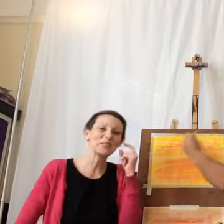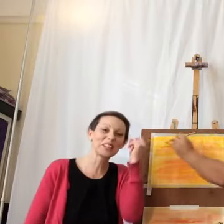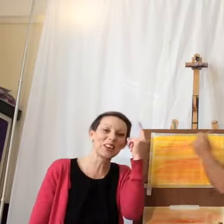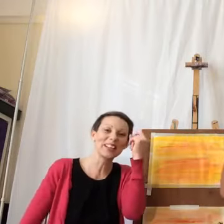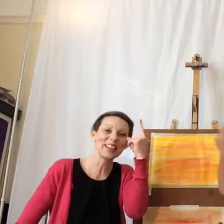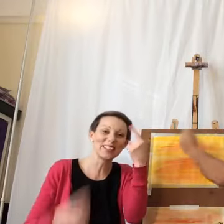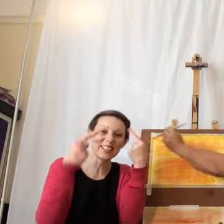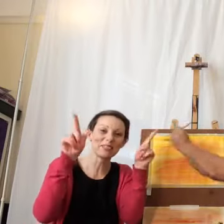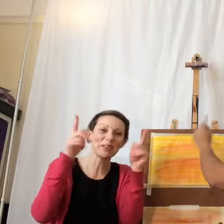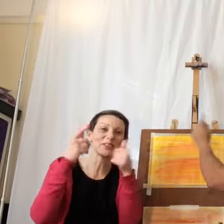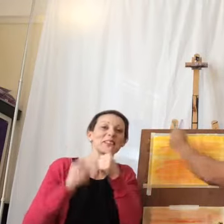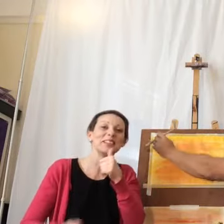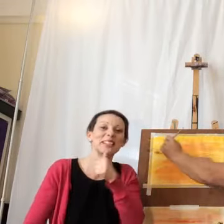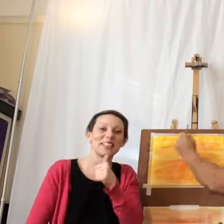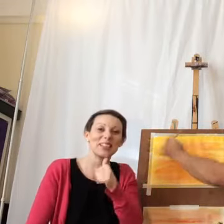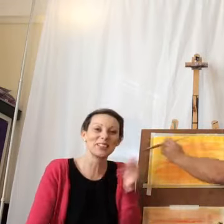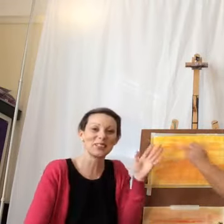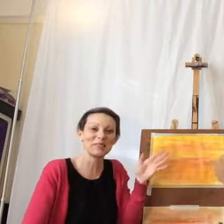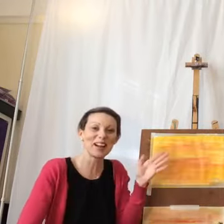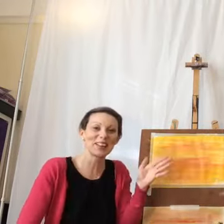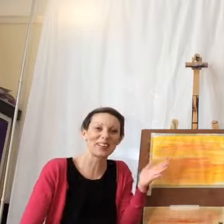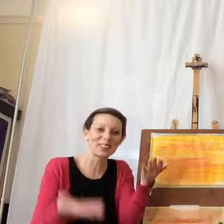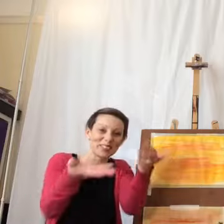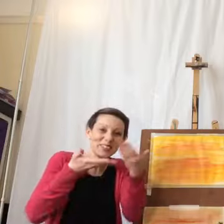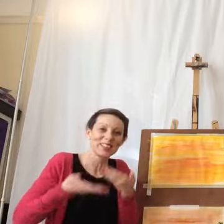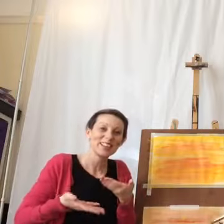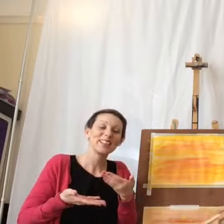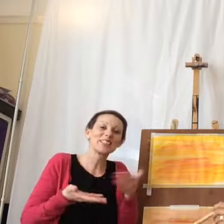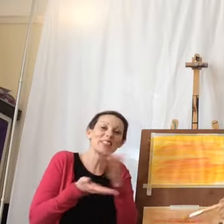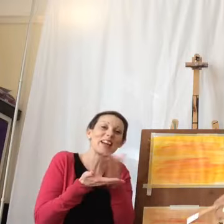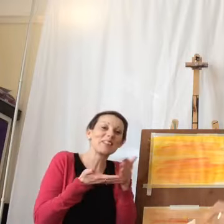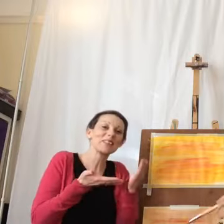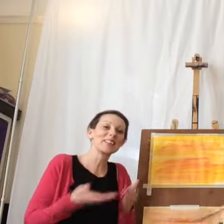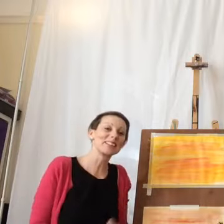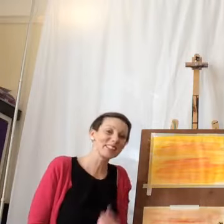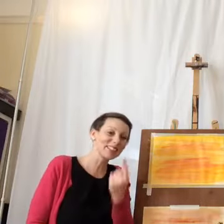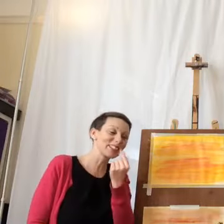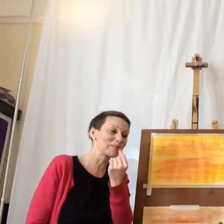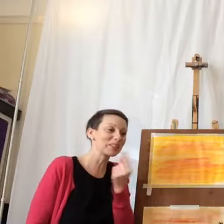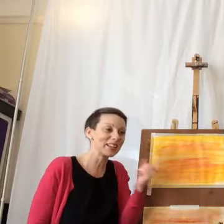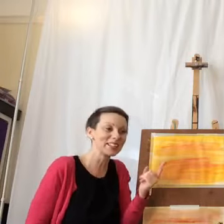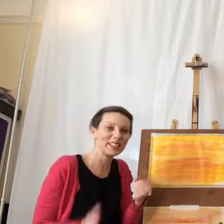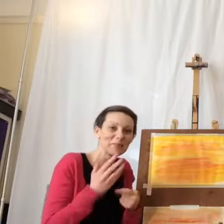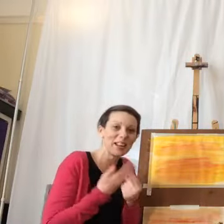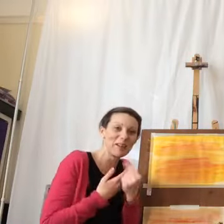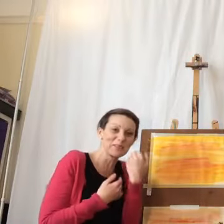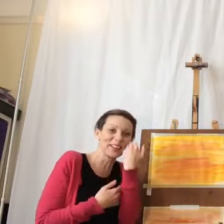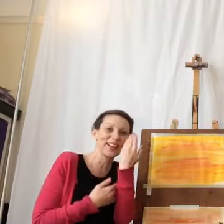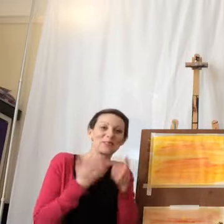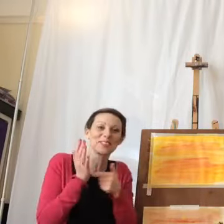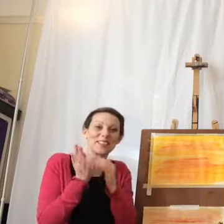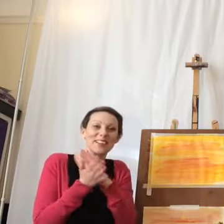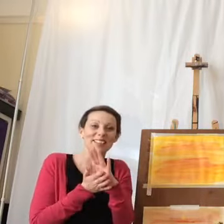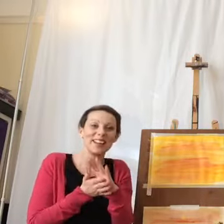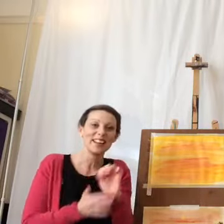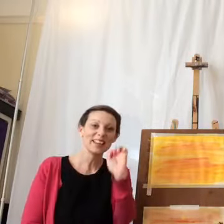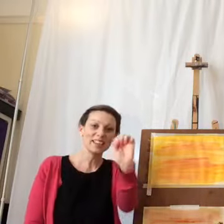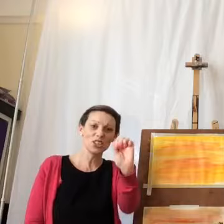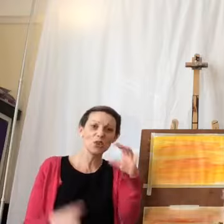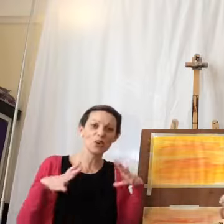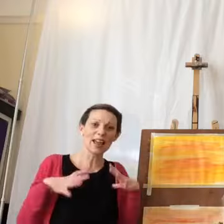If anyone's got any ideas of music we should use for the backgrounds, do share it with us, because this could potentially be happening every